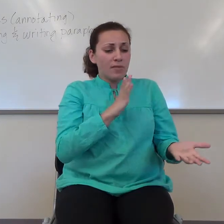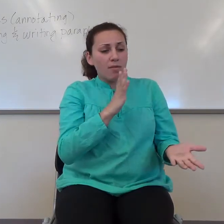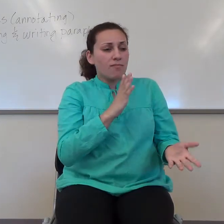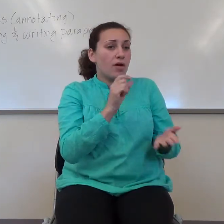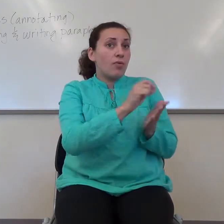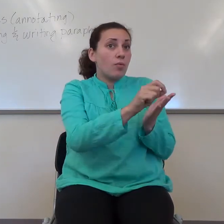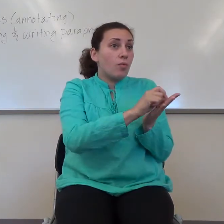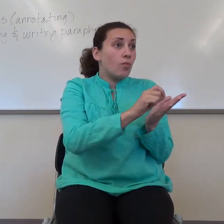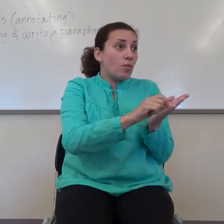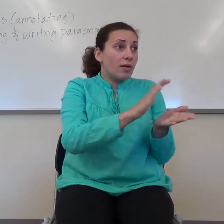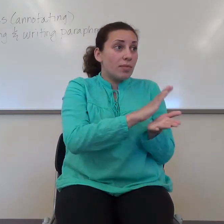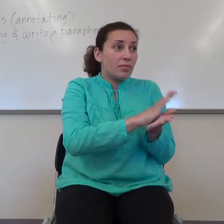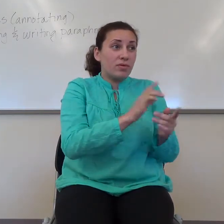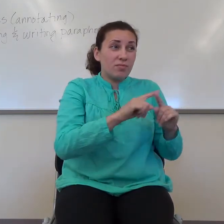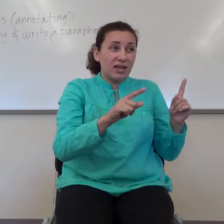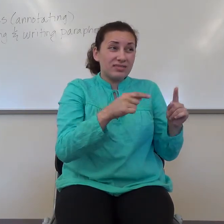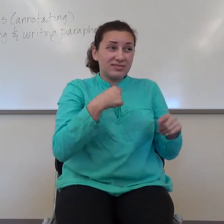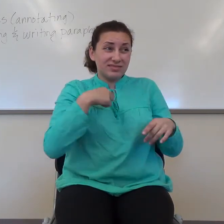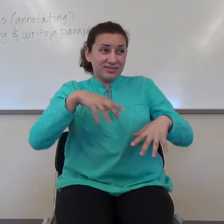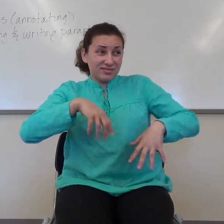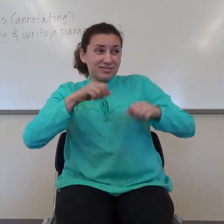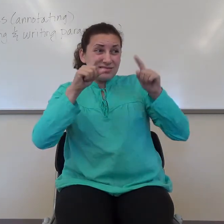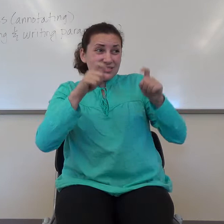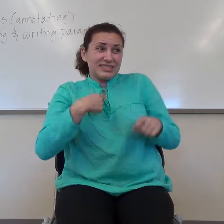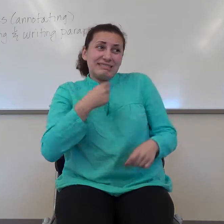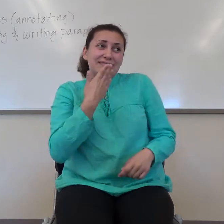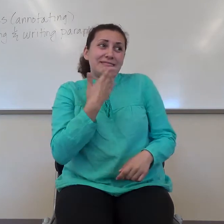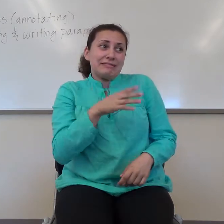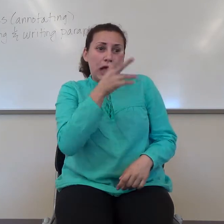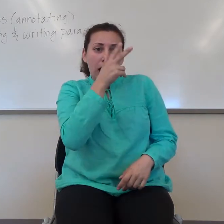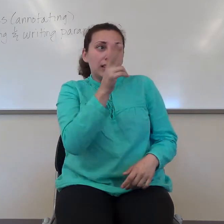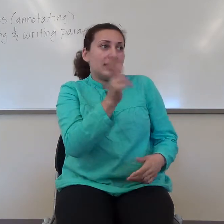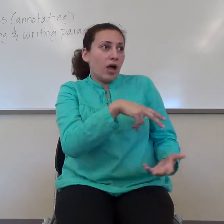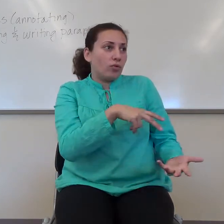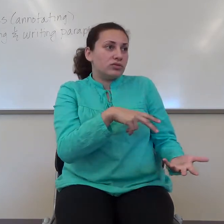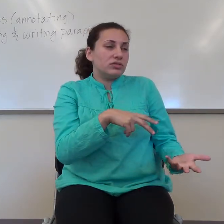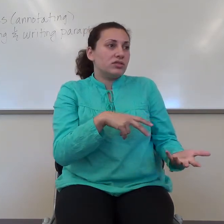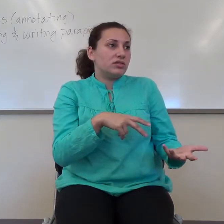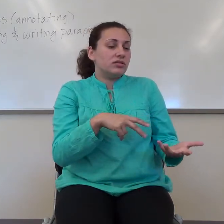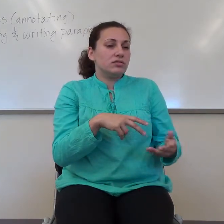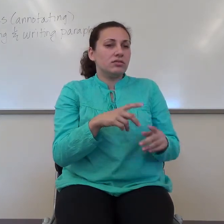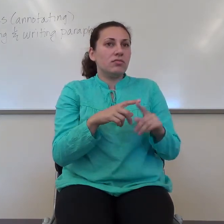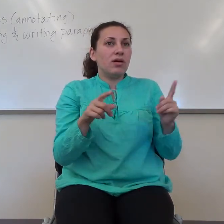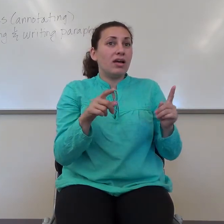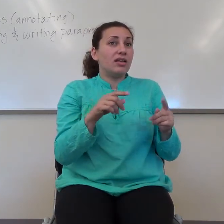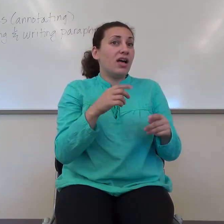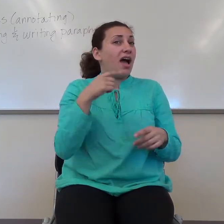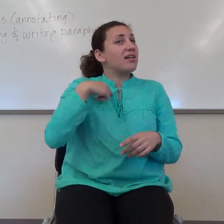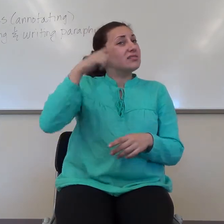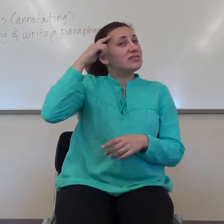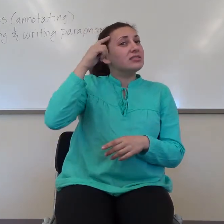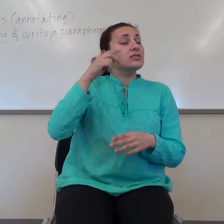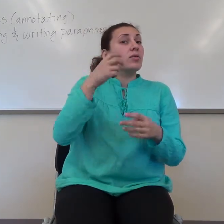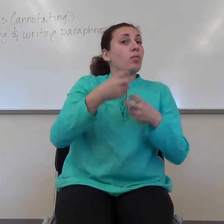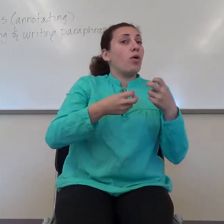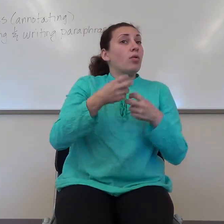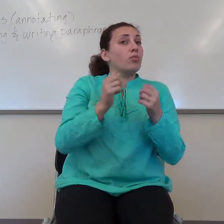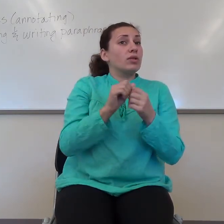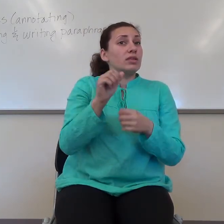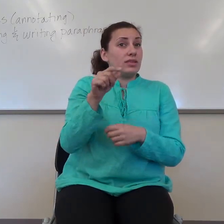at taking tests. I believe a lot of that problem is reading. I think it's a reading thing. I think you kind of